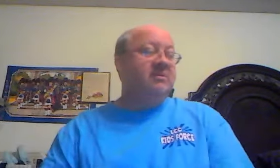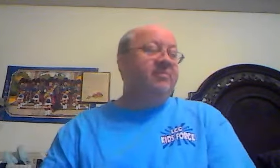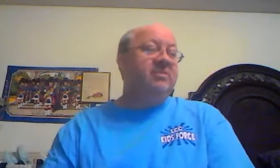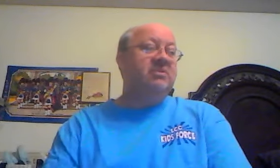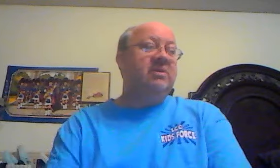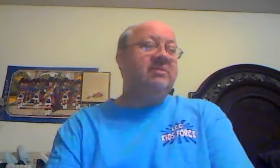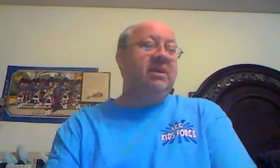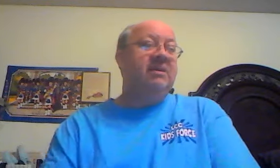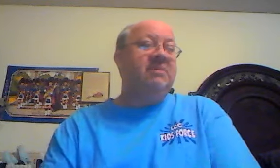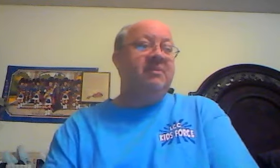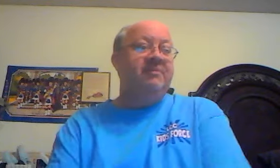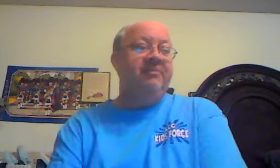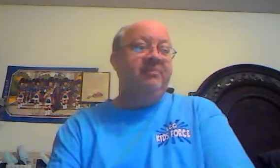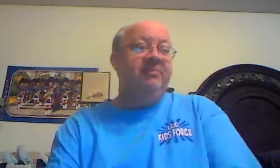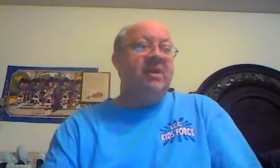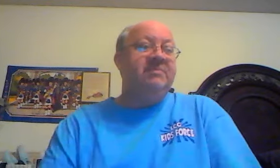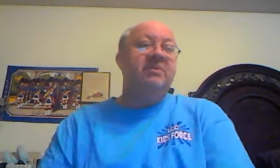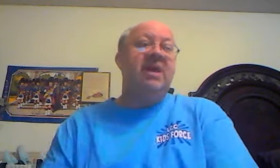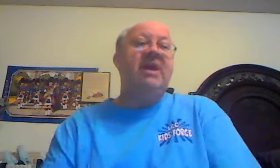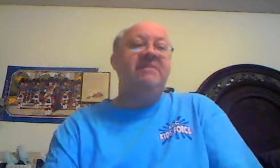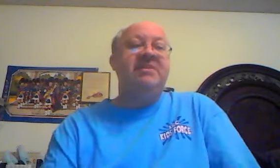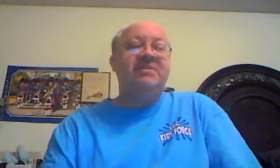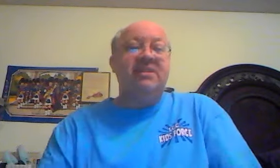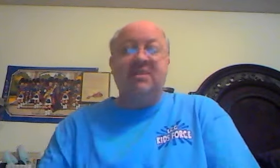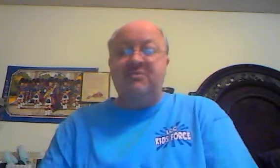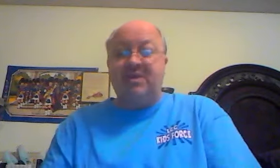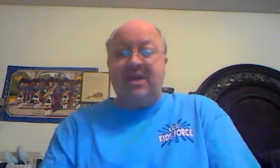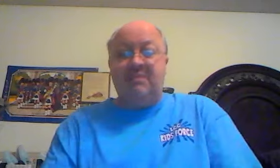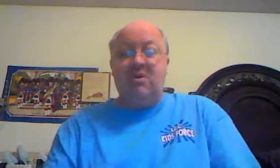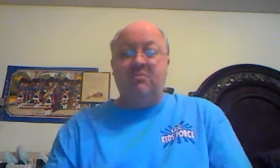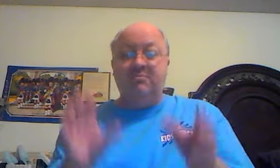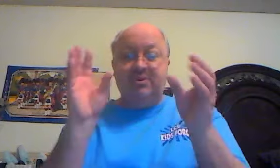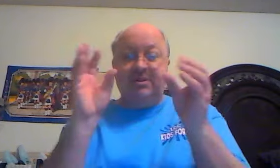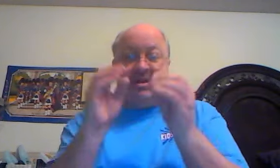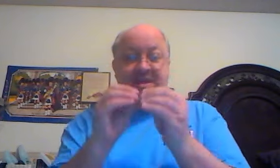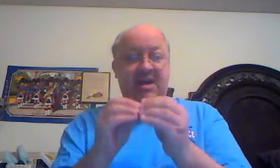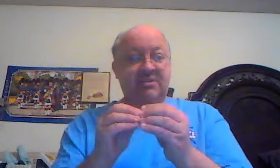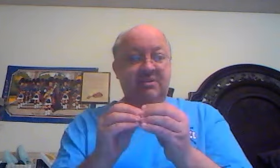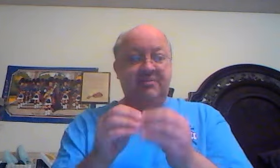So I say, come here. I'm sorry, I had 50 cents left when I came home. Put it all together.